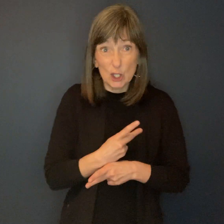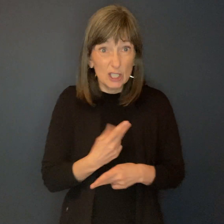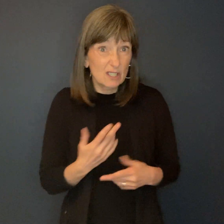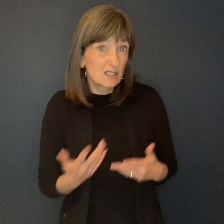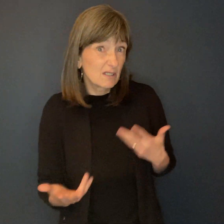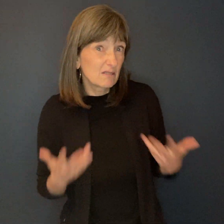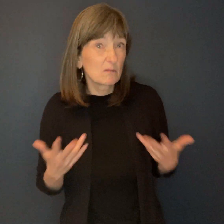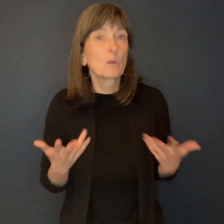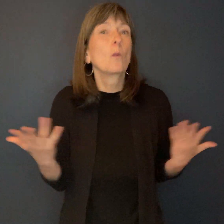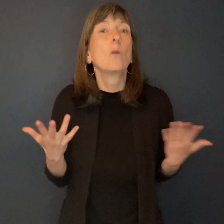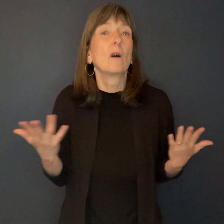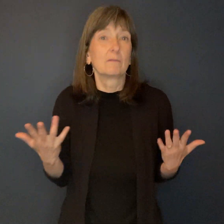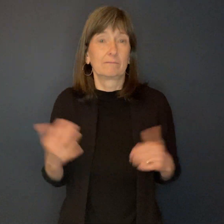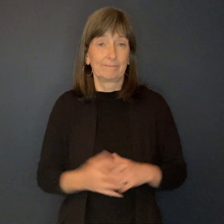so, in your opinion?